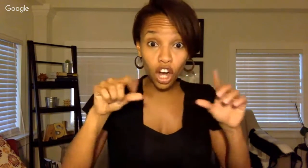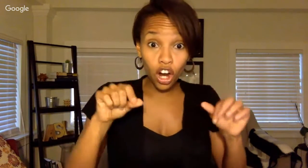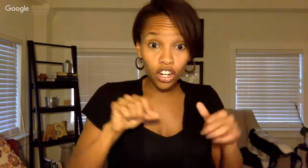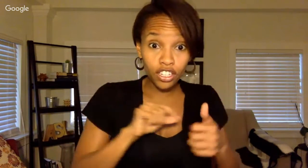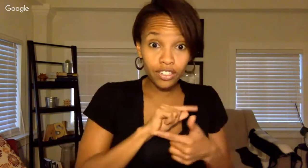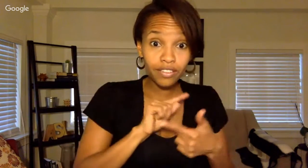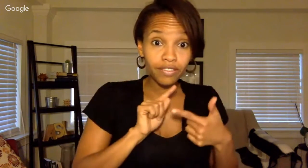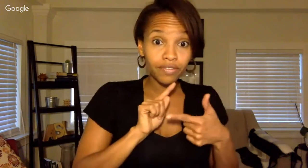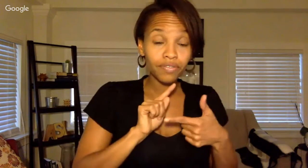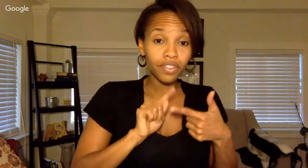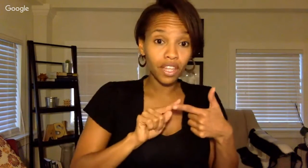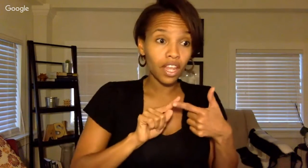card,